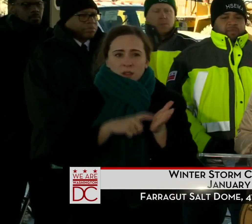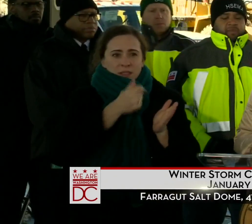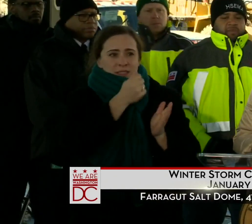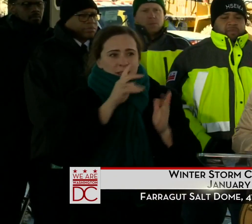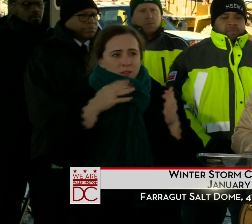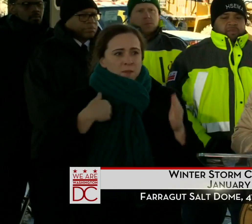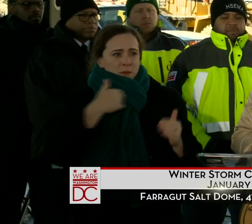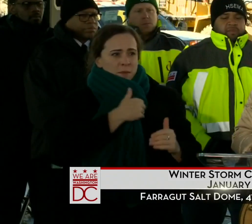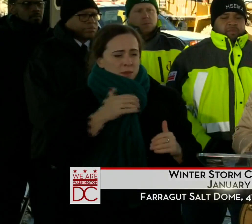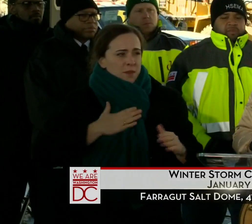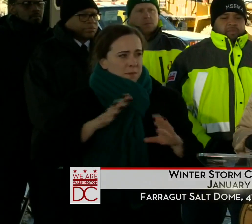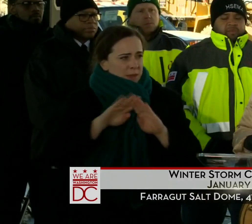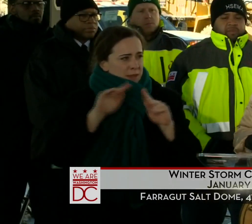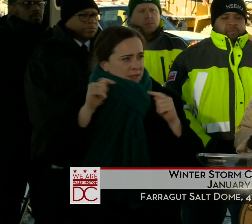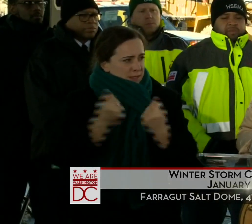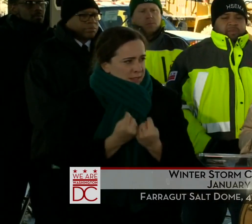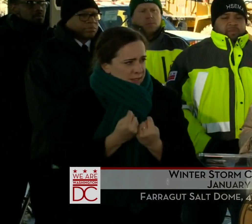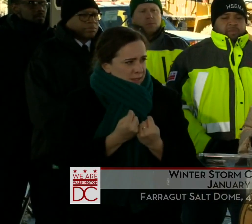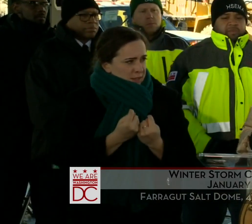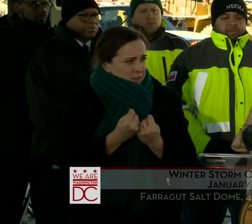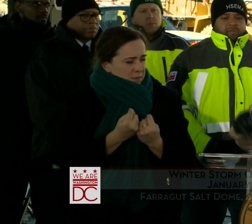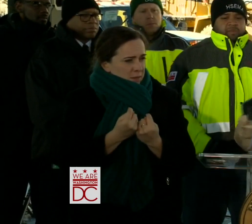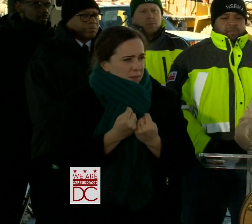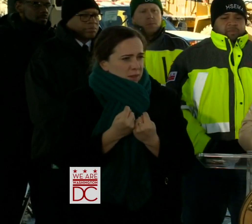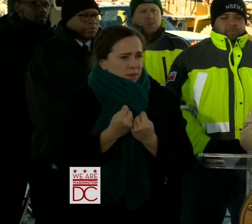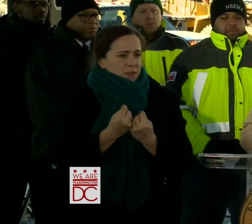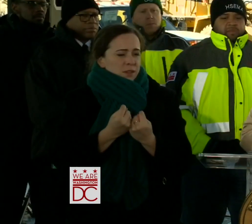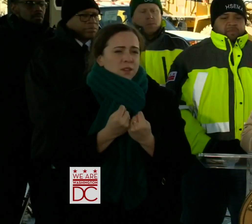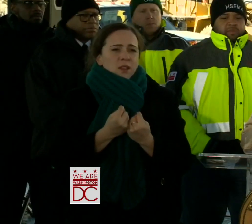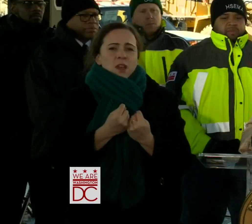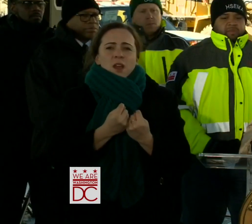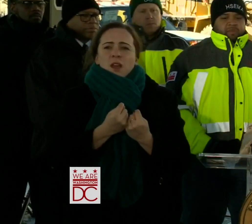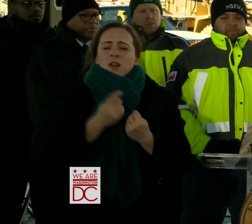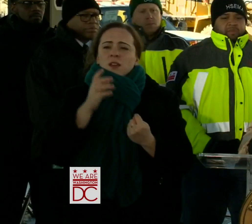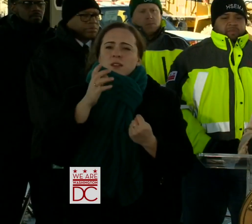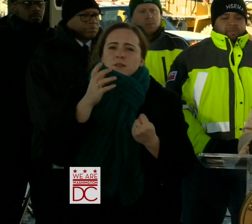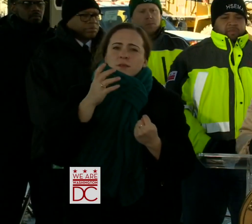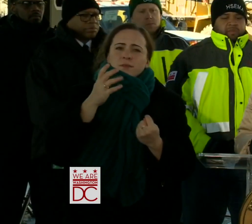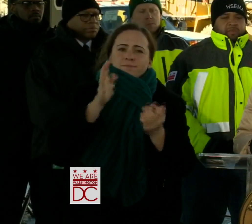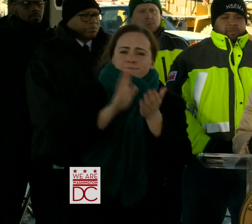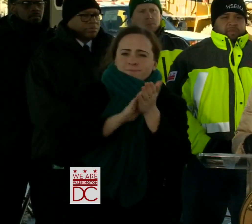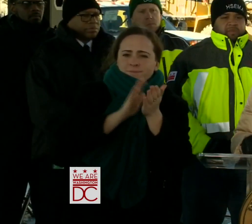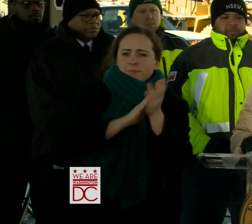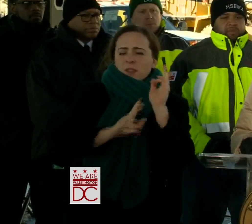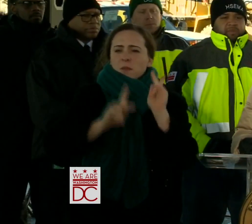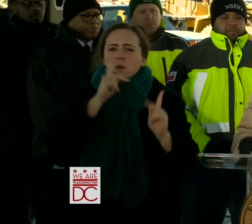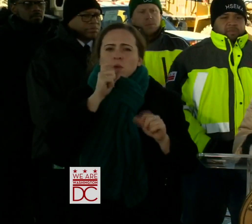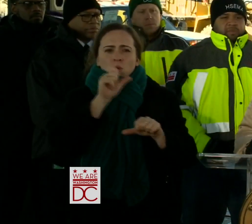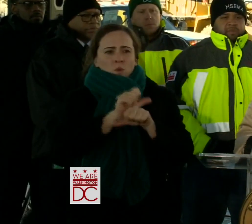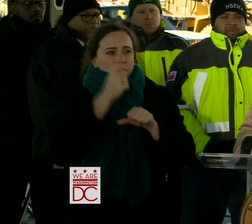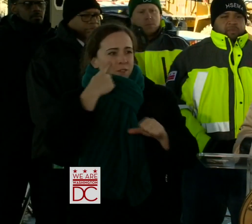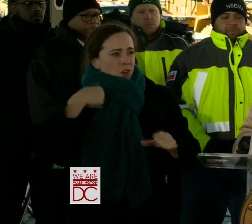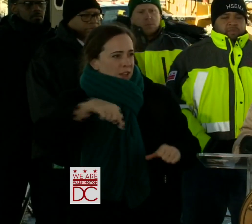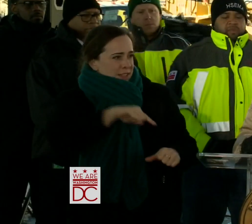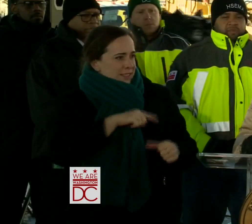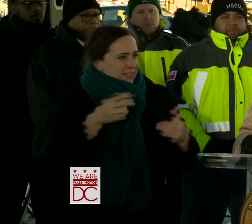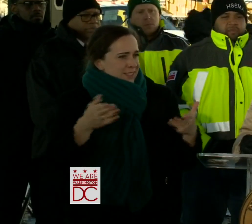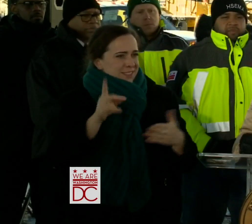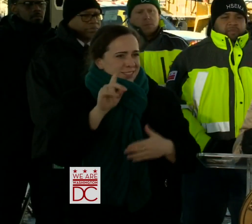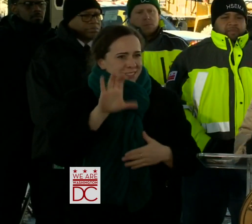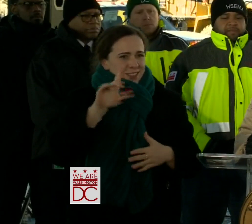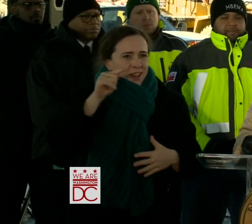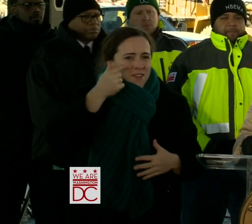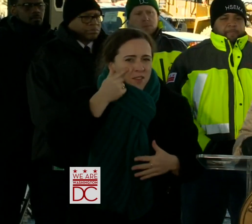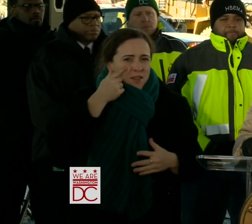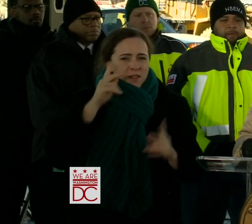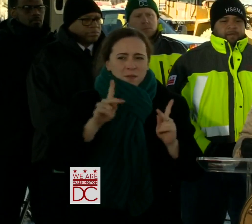of members of my team, and let me acknowledge the people who work for us in DC government,